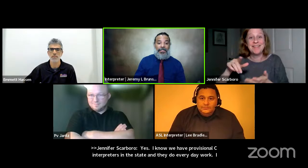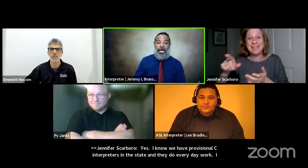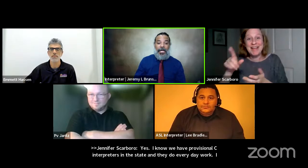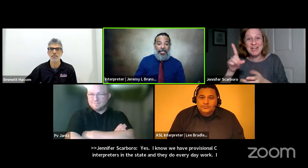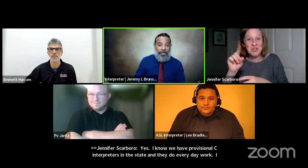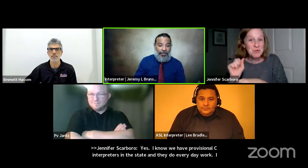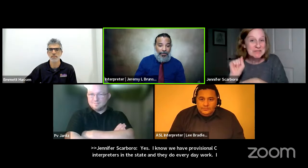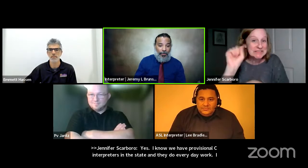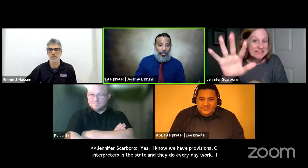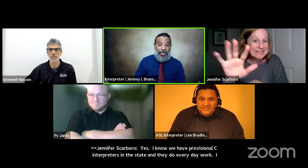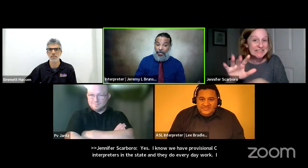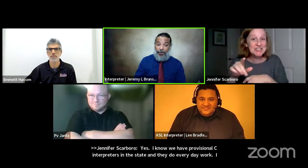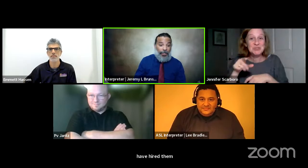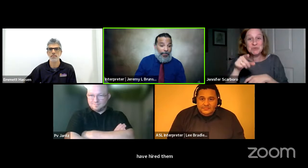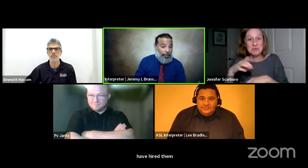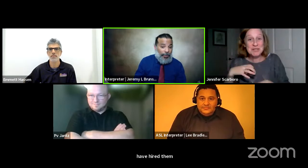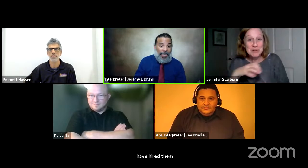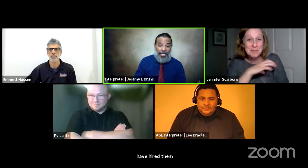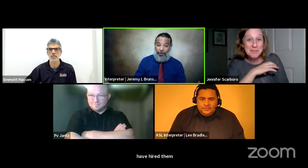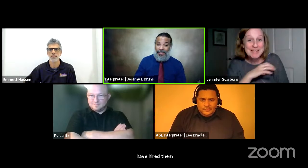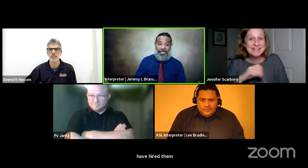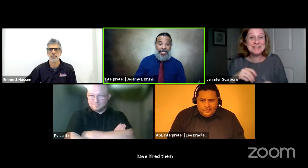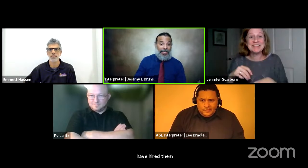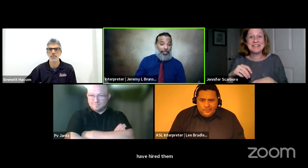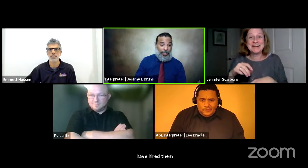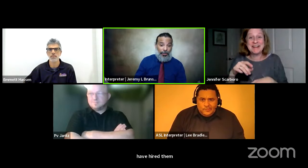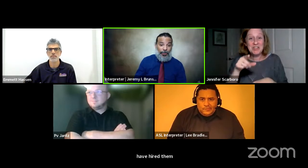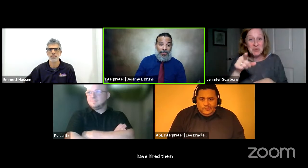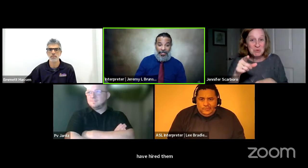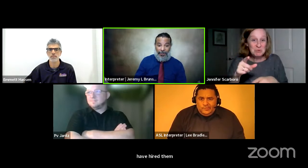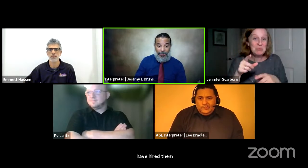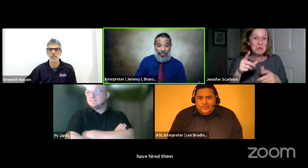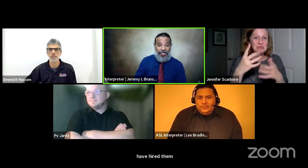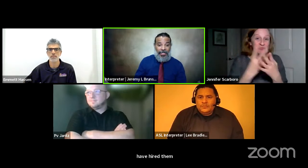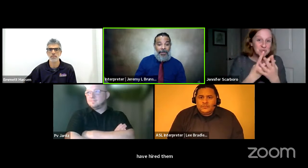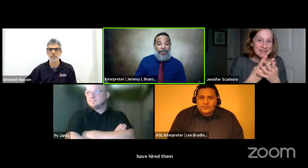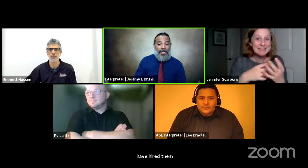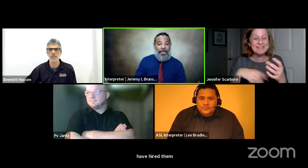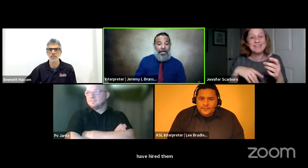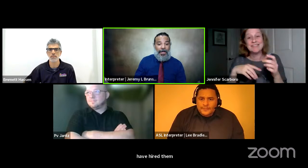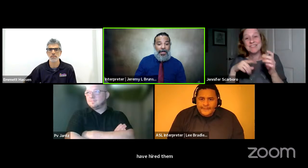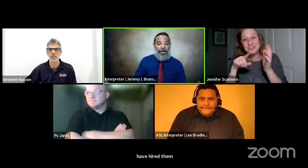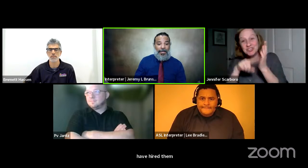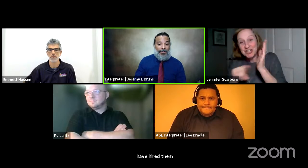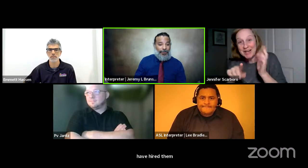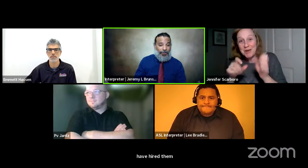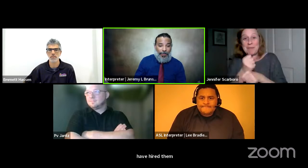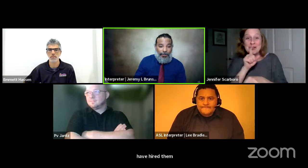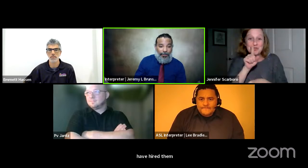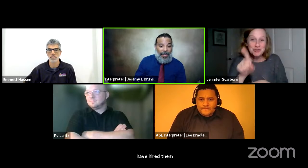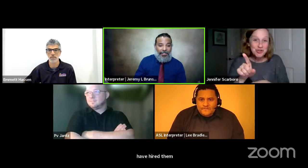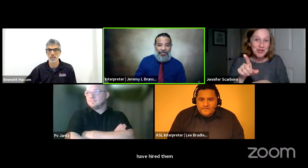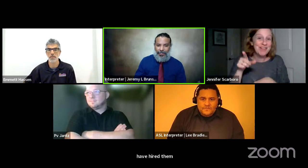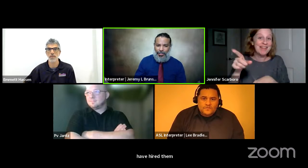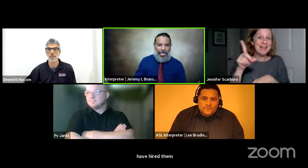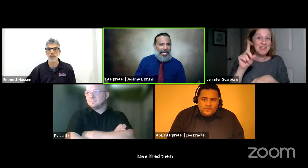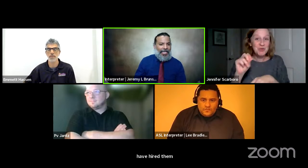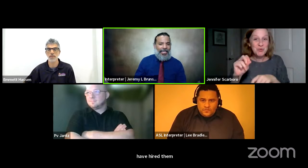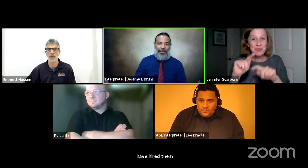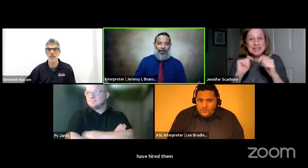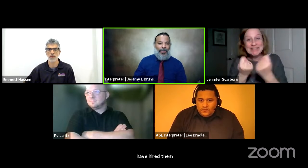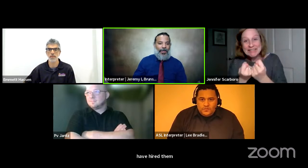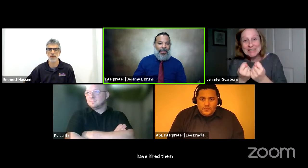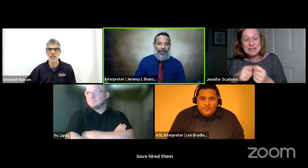they have to document their work, and I know they're able to do that. I know they send that to you and the commission. I know there's a screening process, there's a